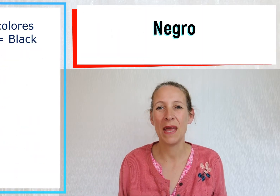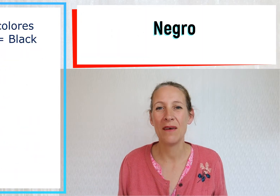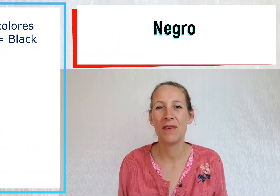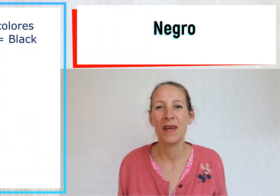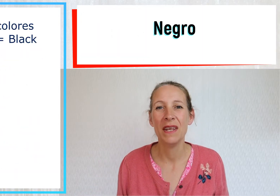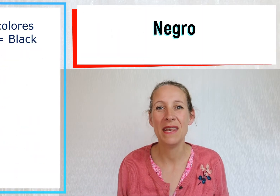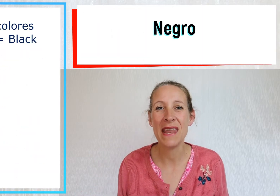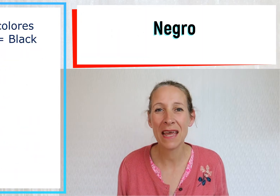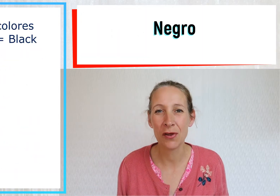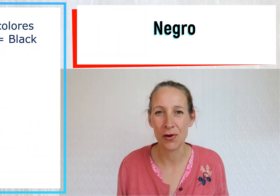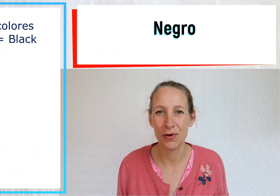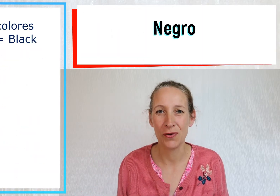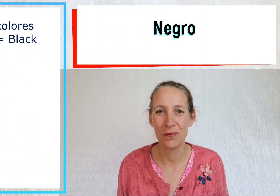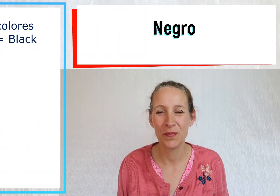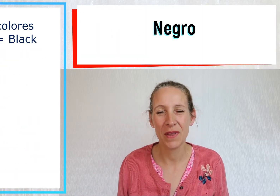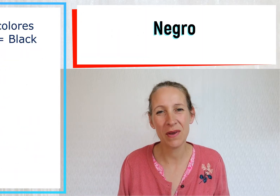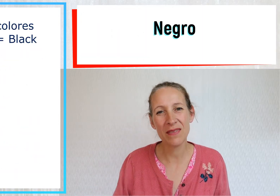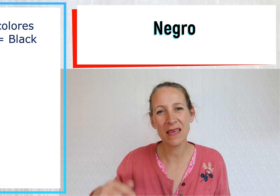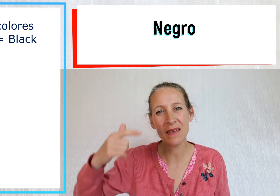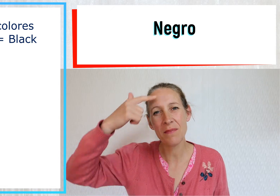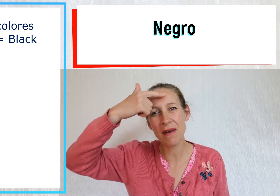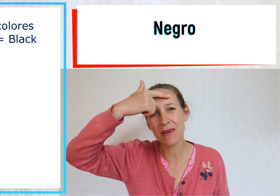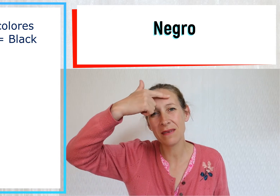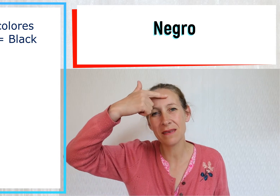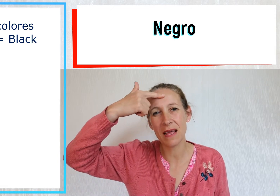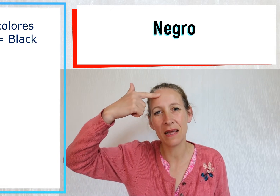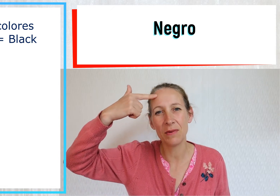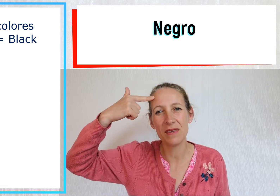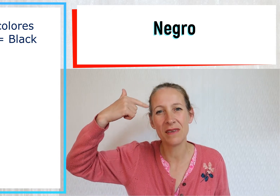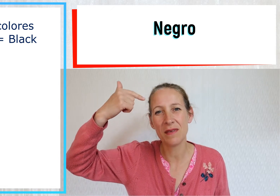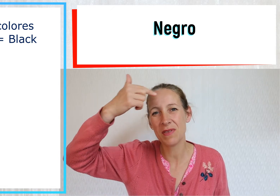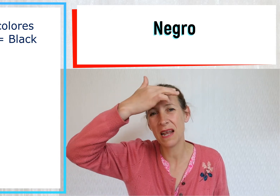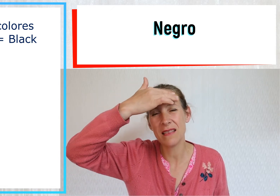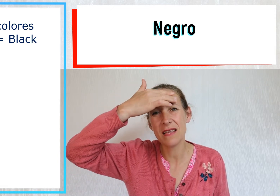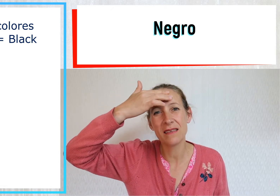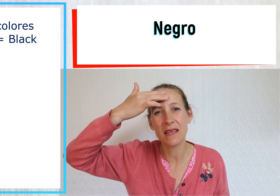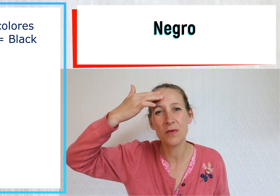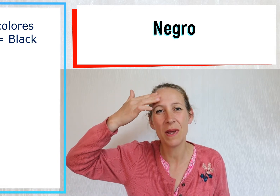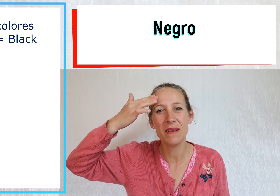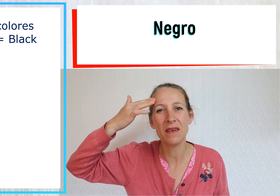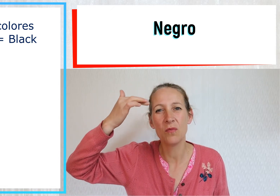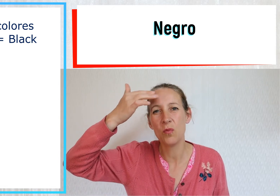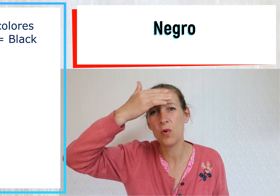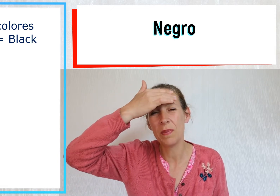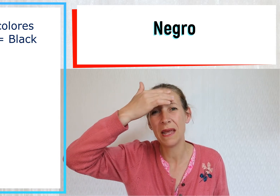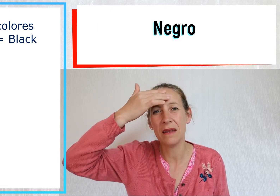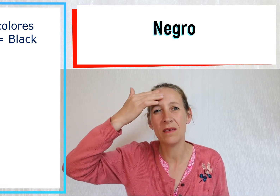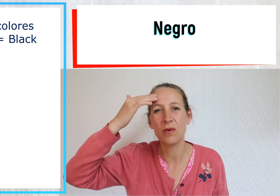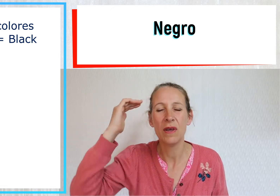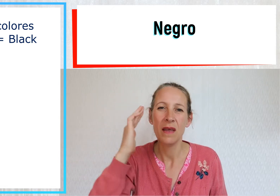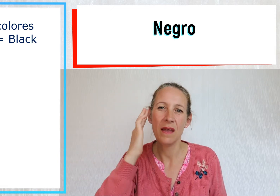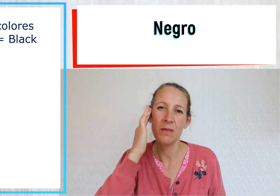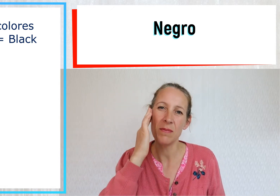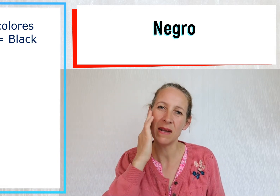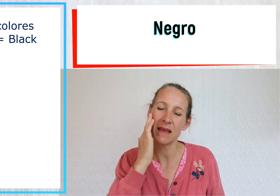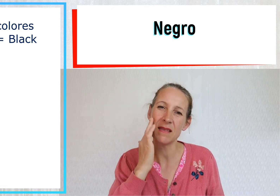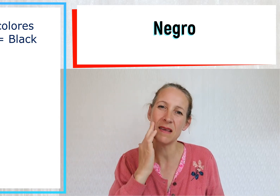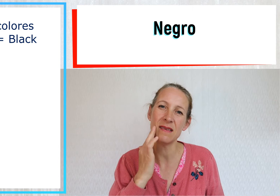have negro. Now I think American Sign Language does something like this, like you're painting on war paint, or it might be like this